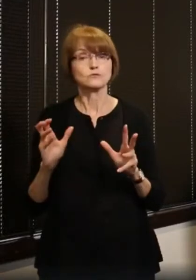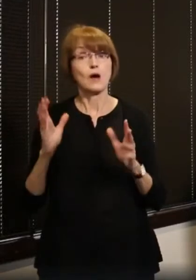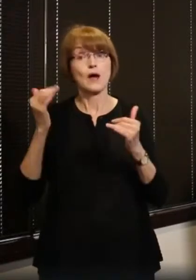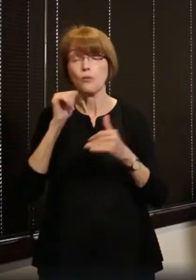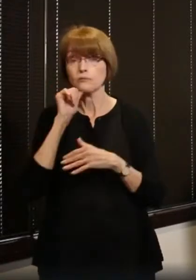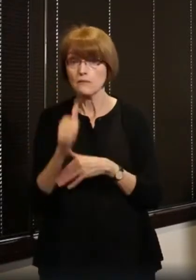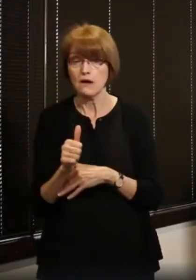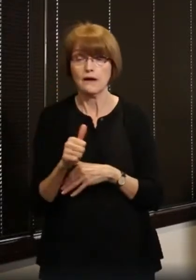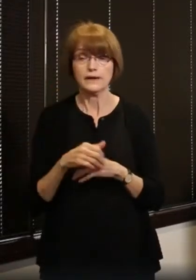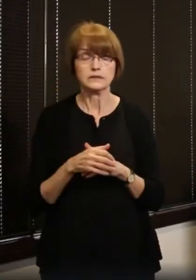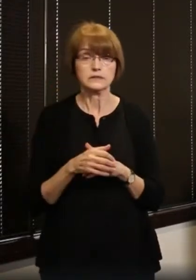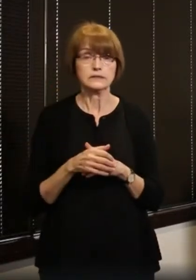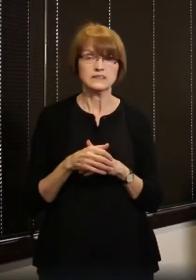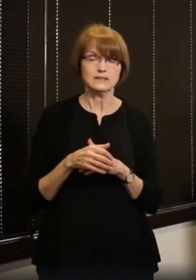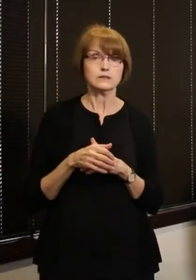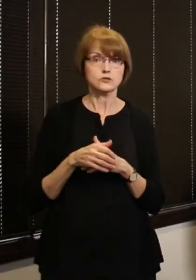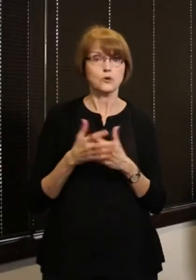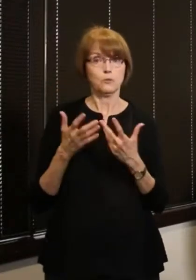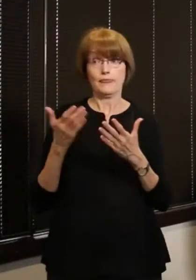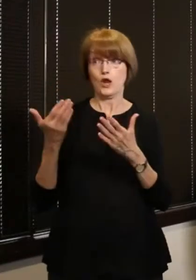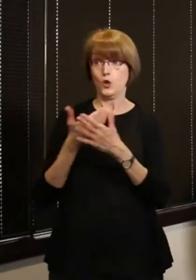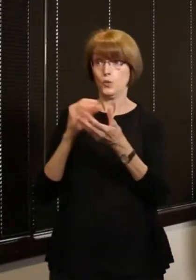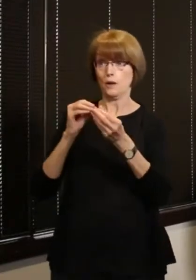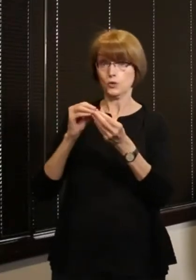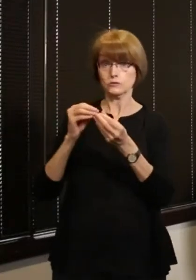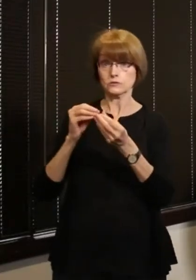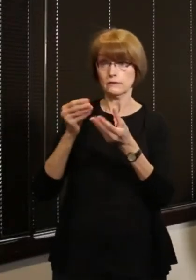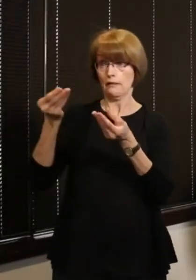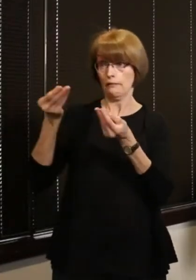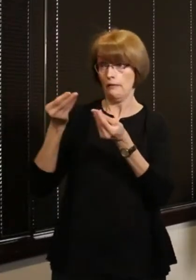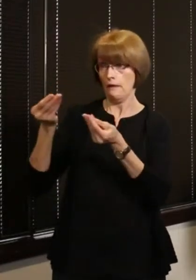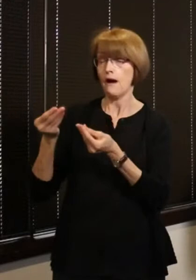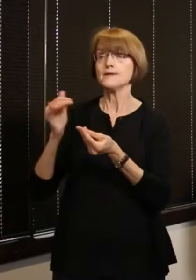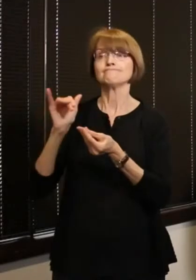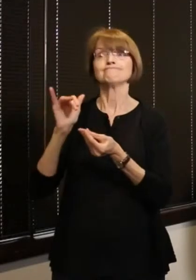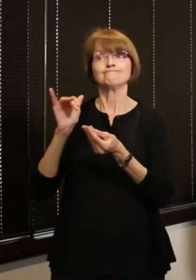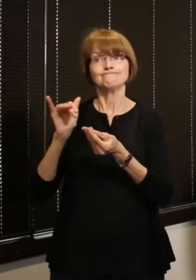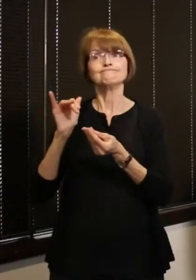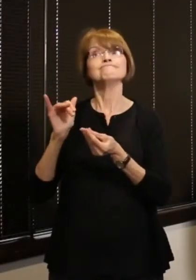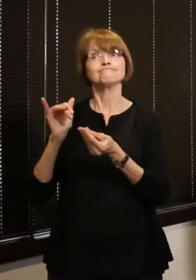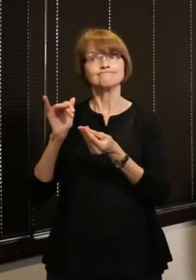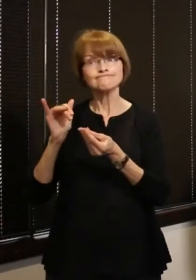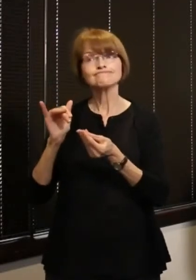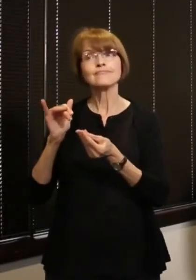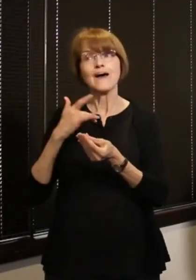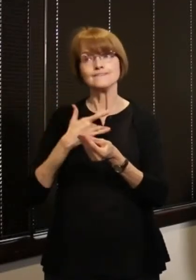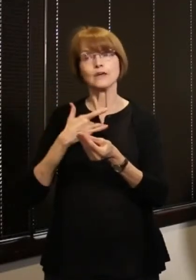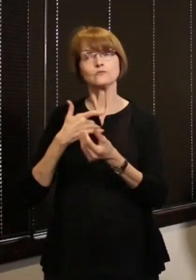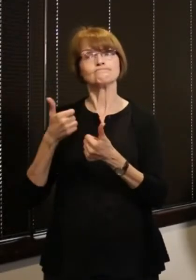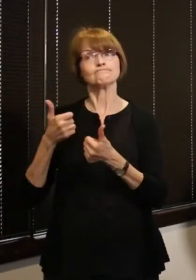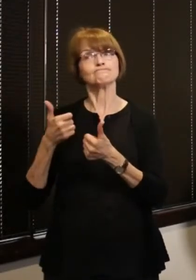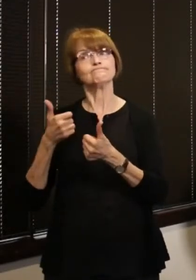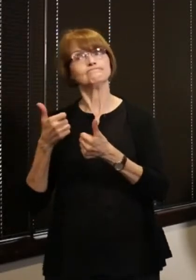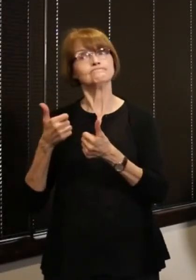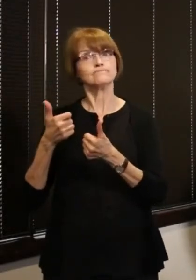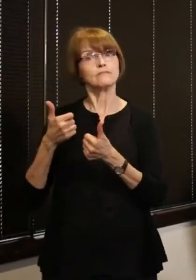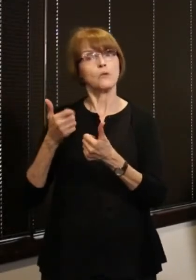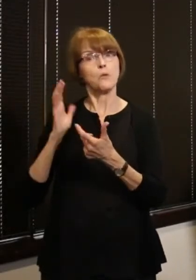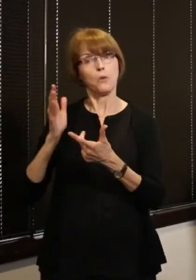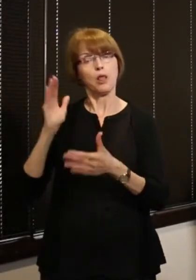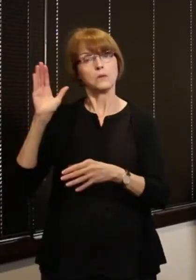data coming in, it looks promising. But again, it takes everybody participating. But I think I'd